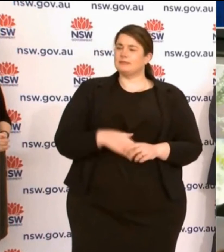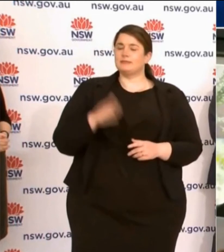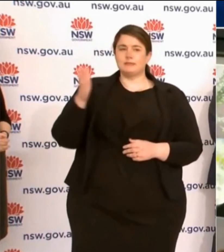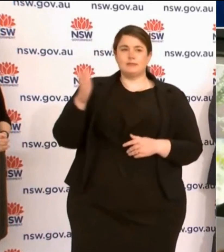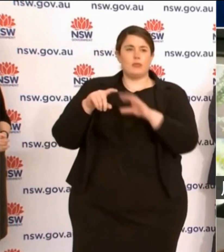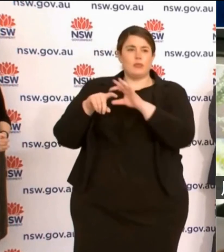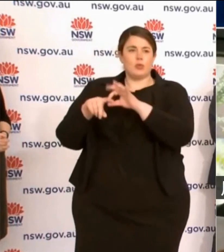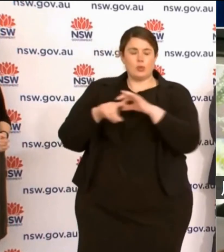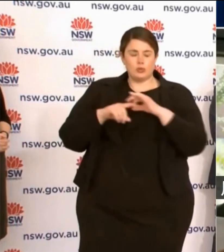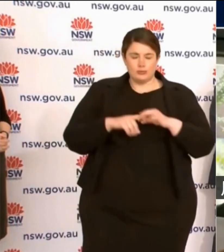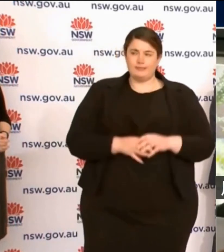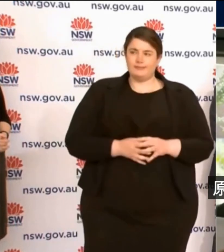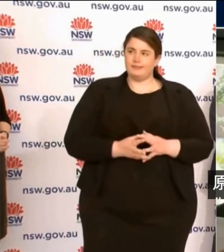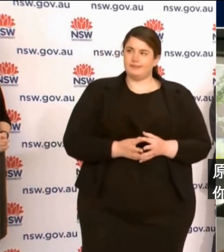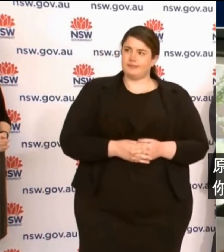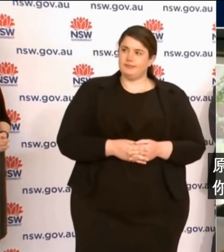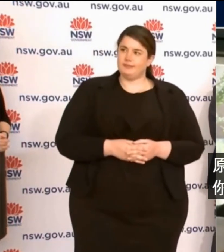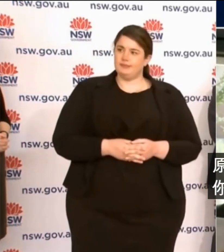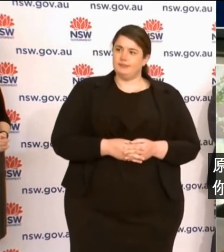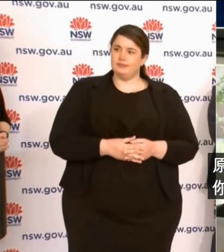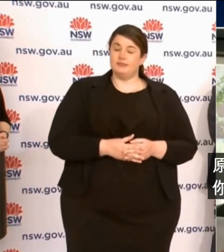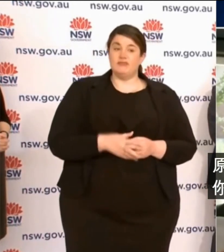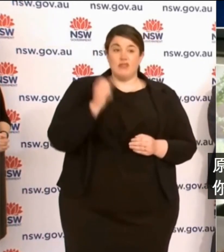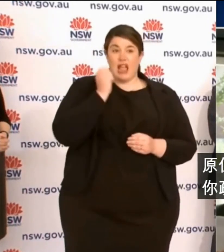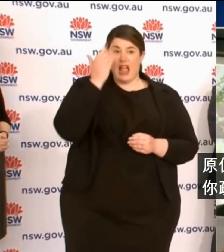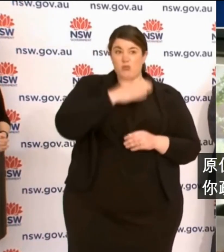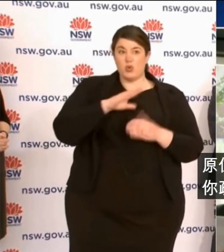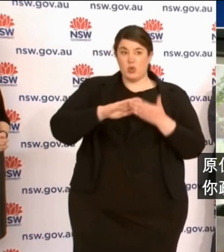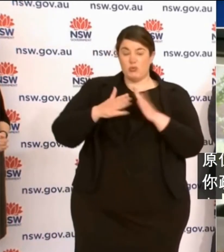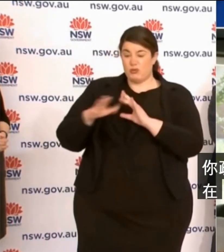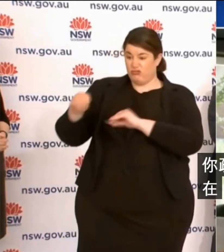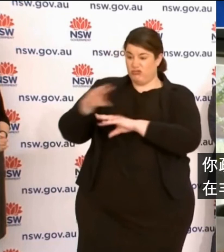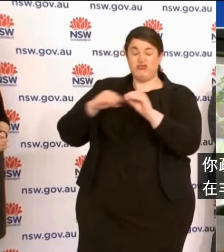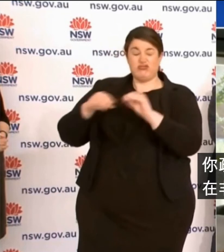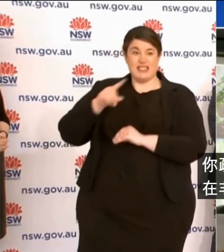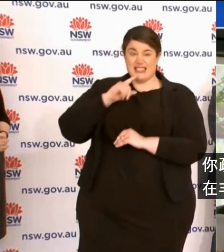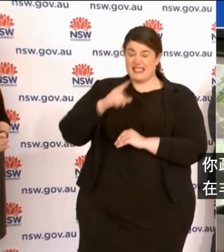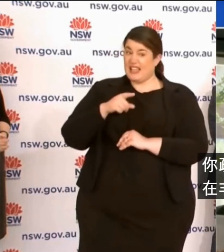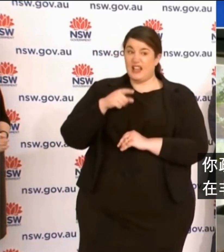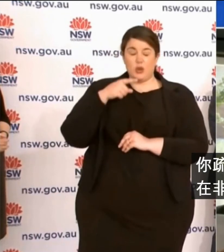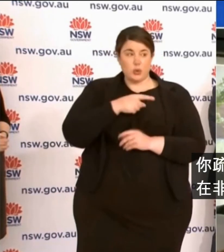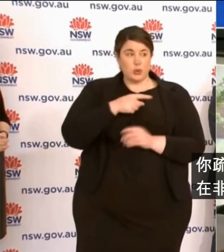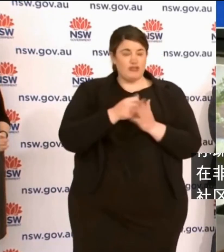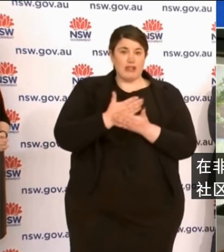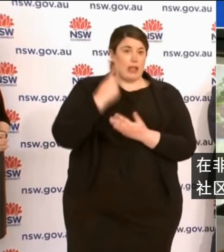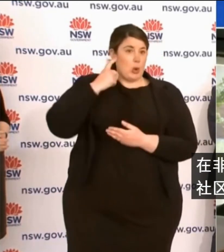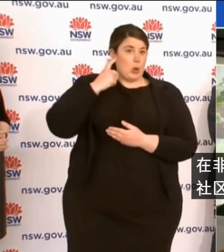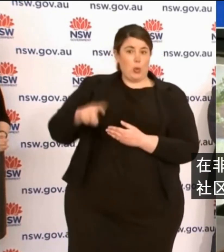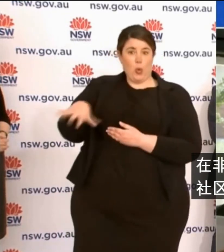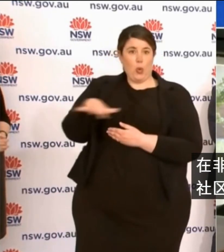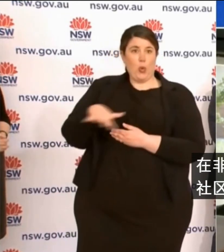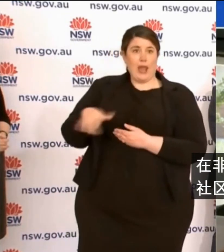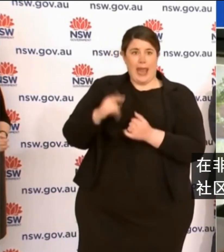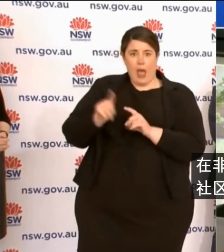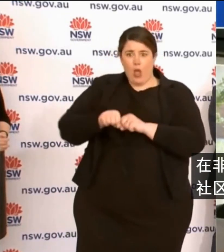Premier, Aboriginal communities say that you've been negligent by letting the virus spread in really vulnerable remote communities.